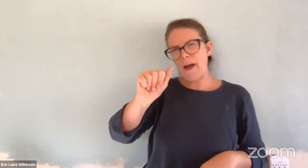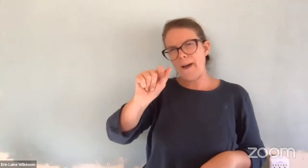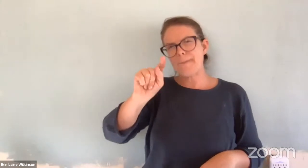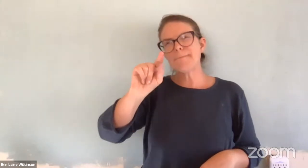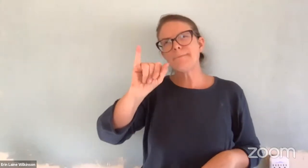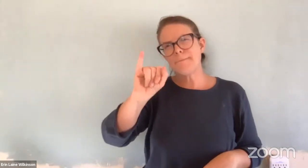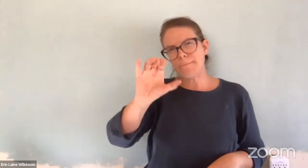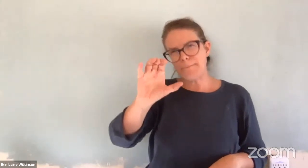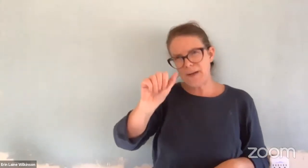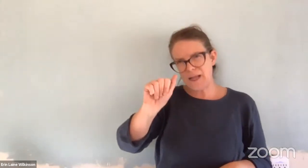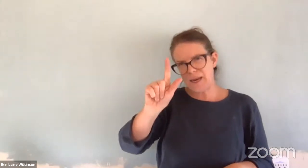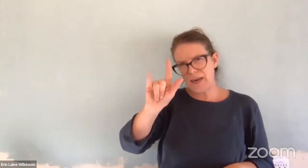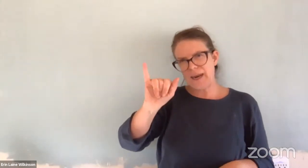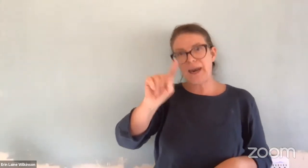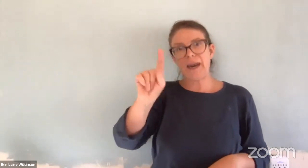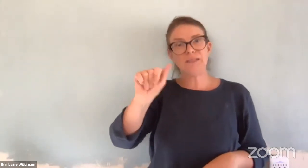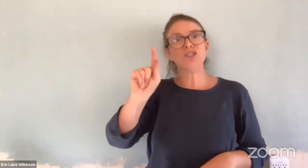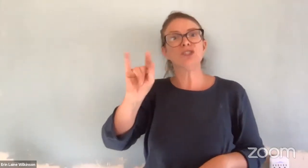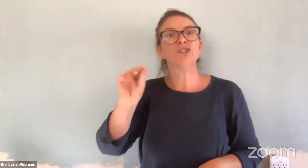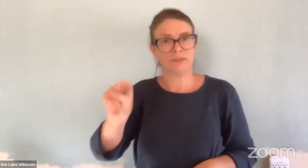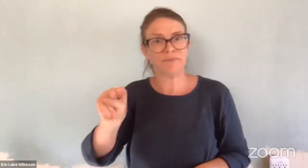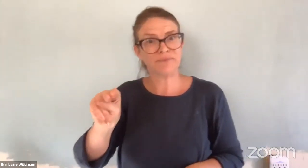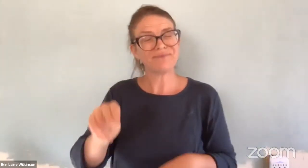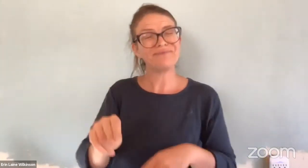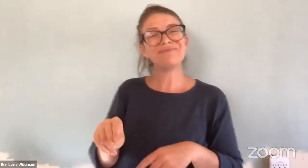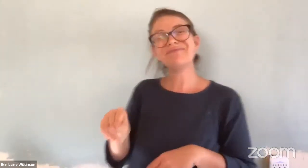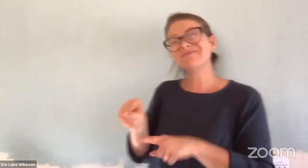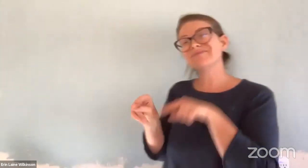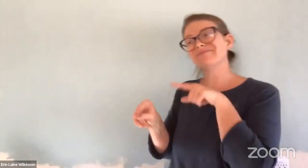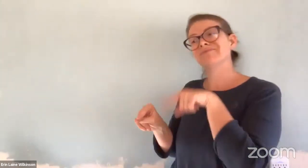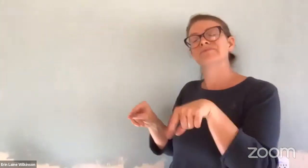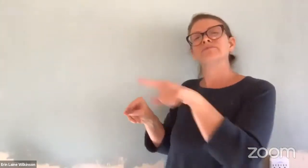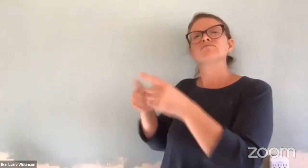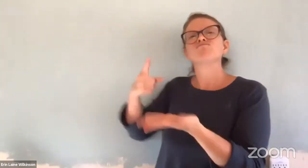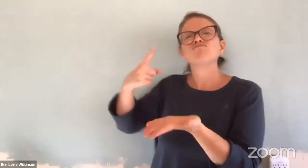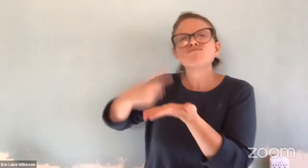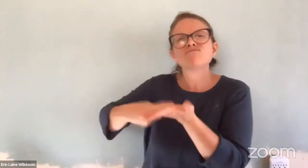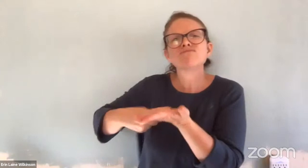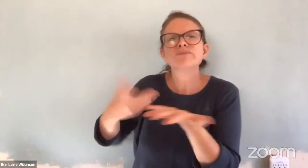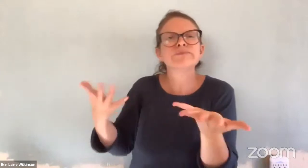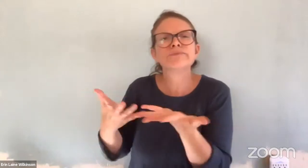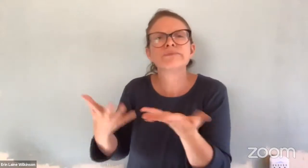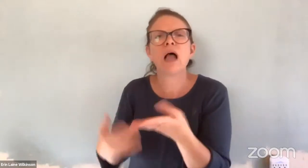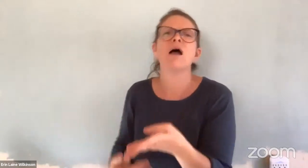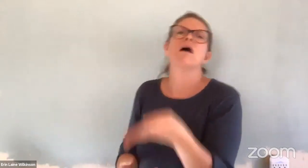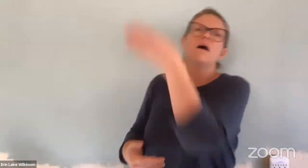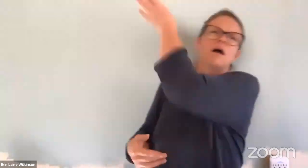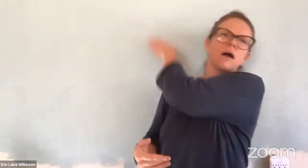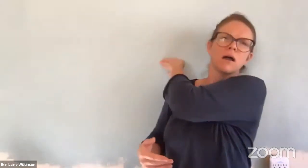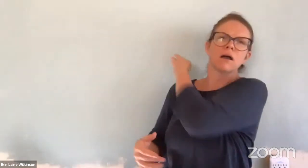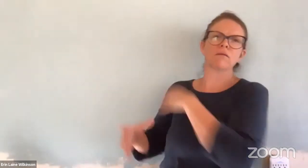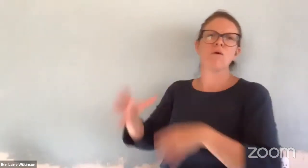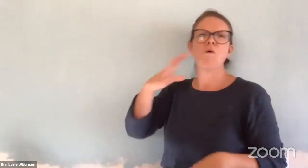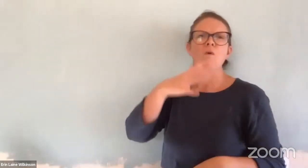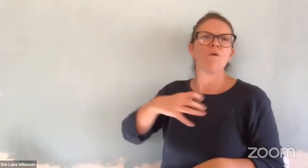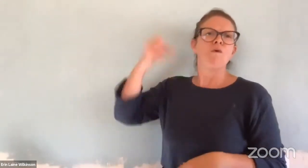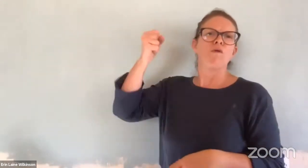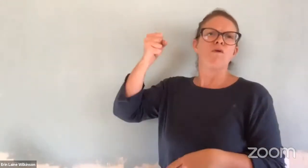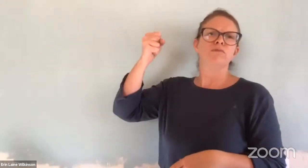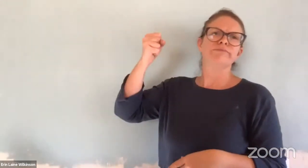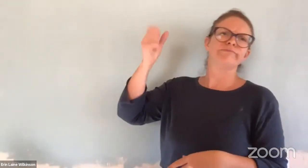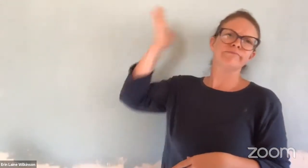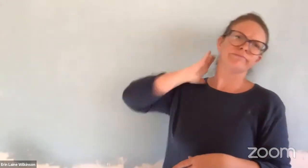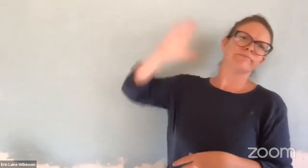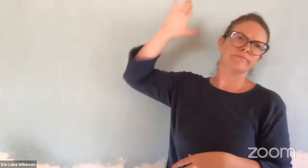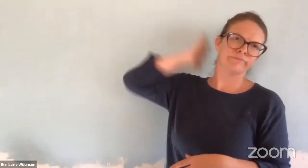language change, it's called grammaticization. So of course there's been study on that. And within that field,